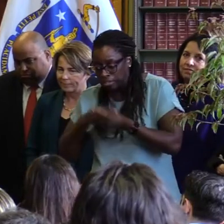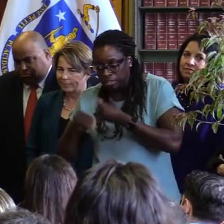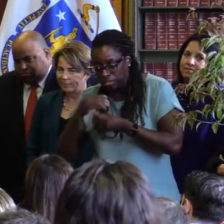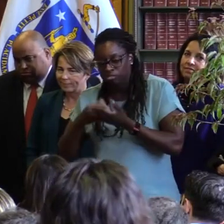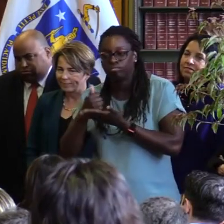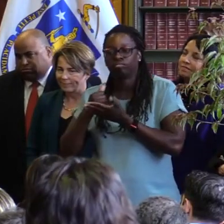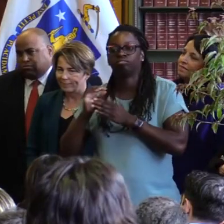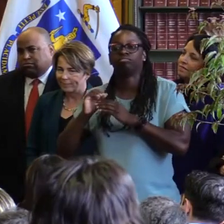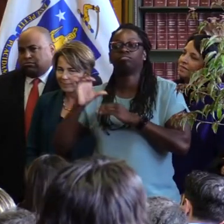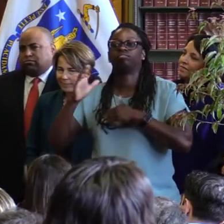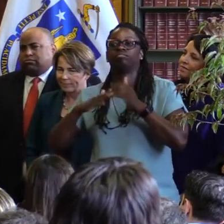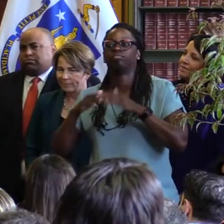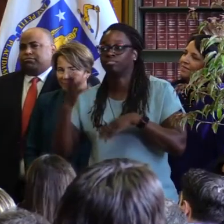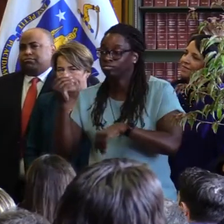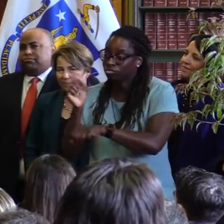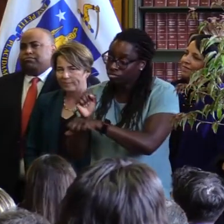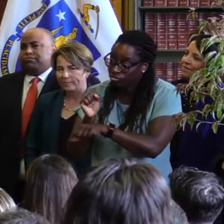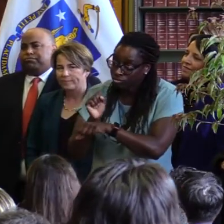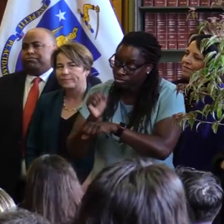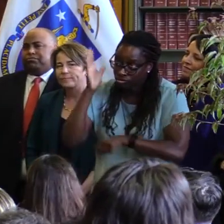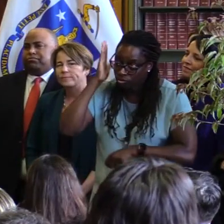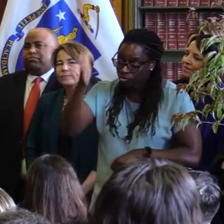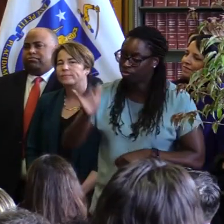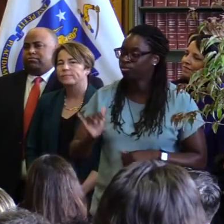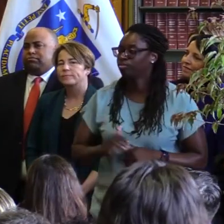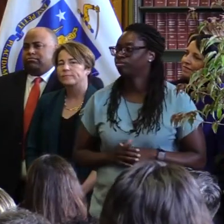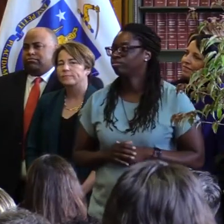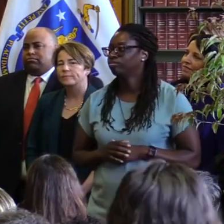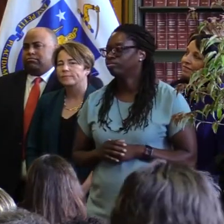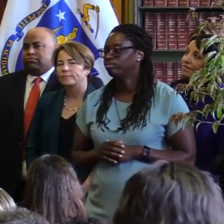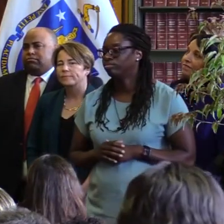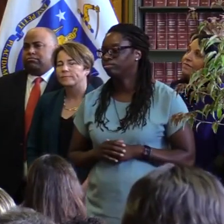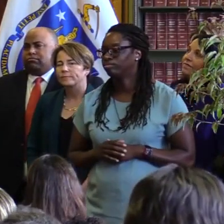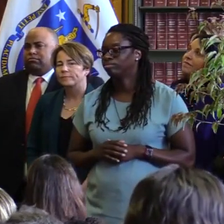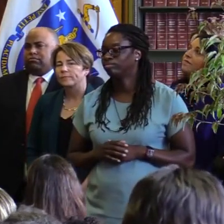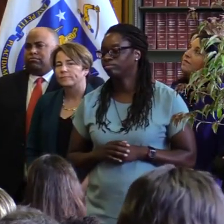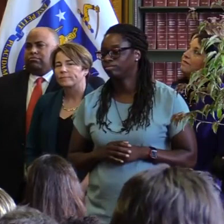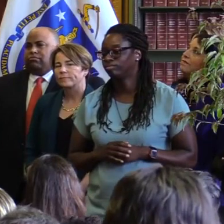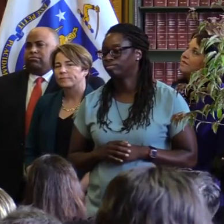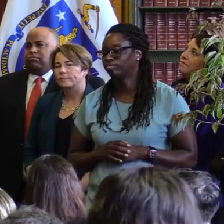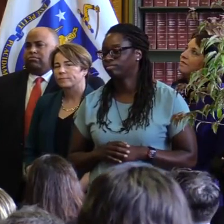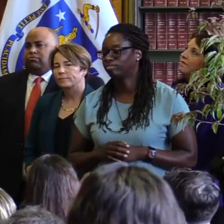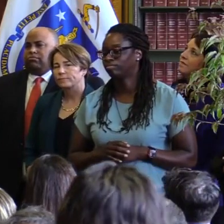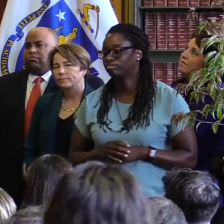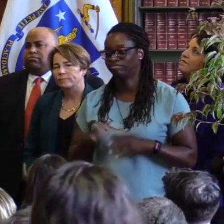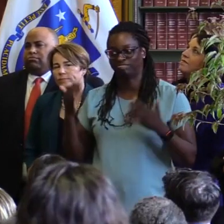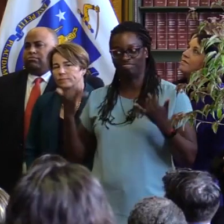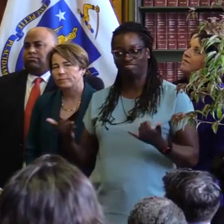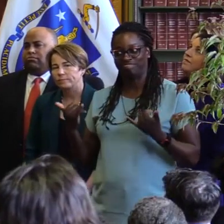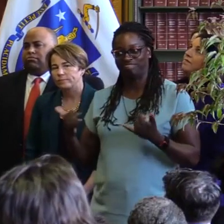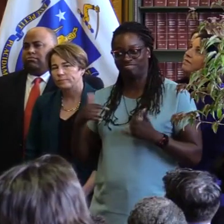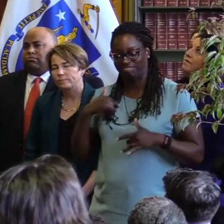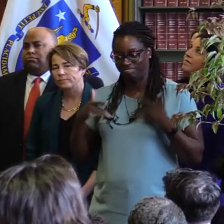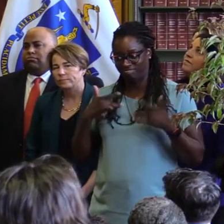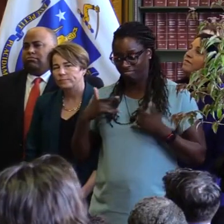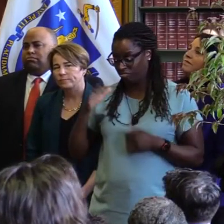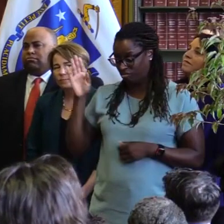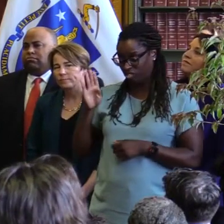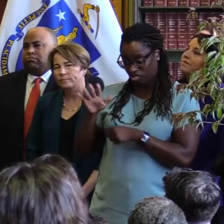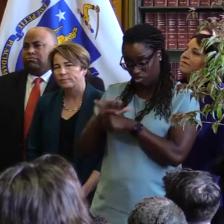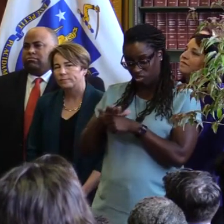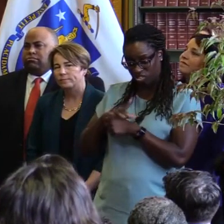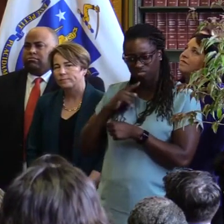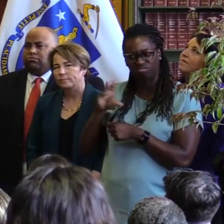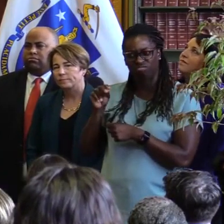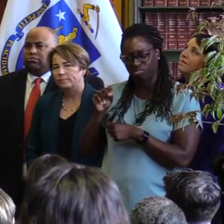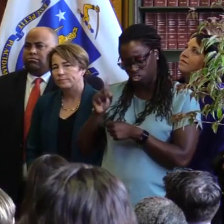so grateful for this opportunity to unlock more financing to scale our examples across Boston and the entire state. We have a